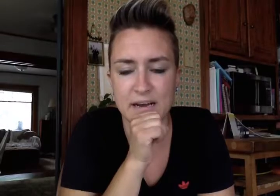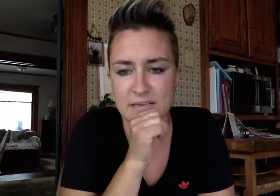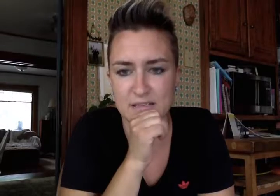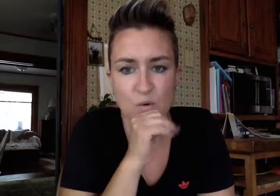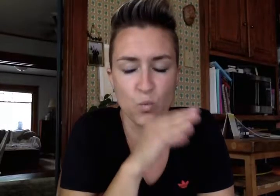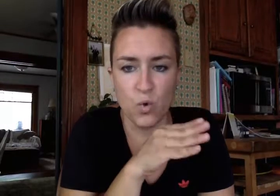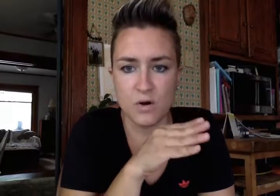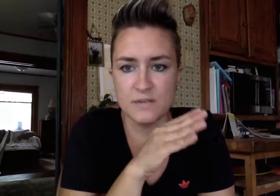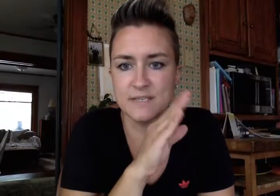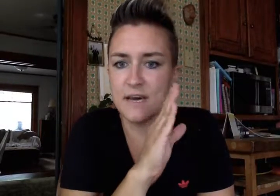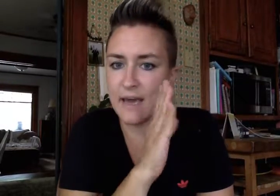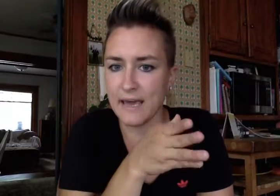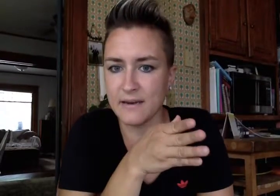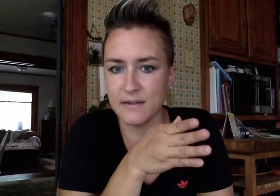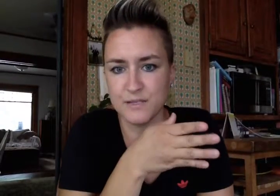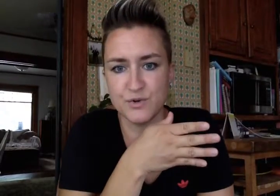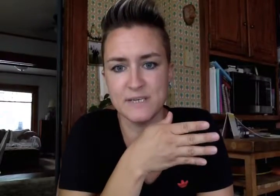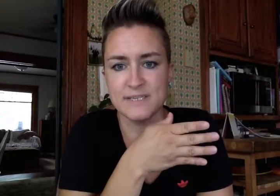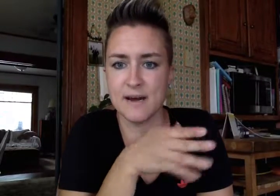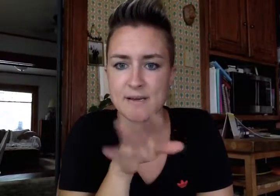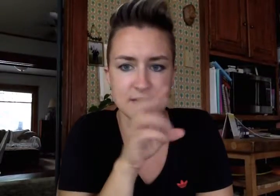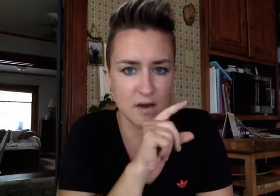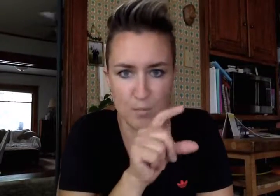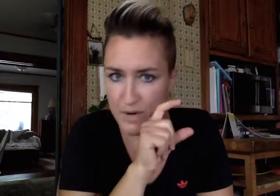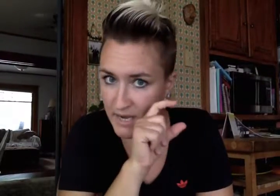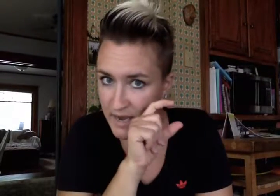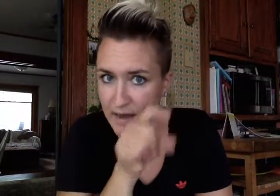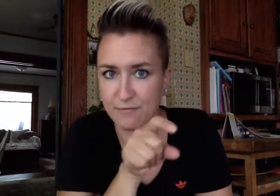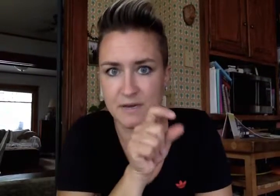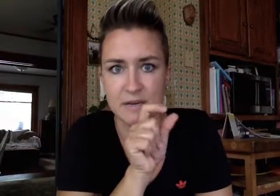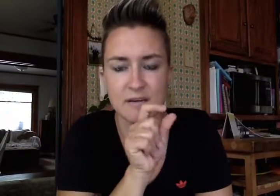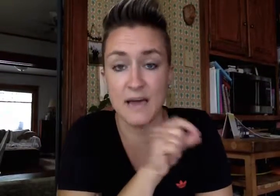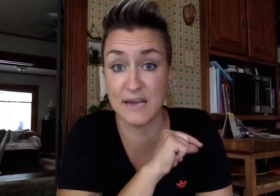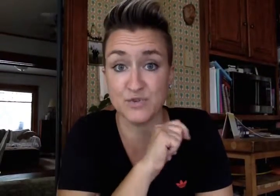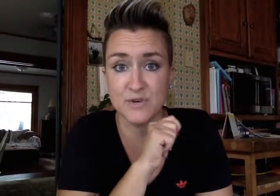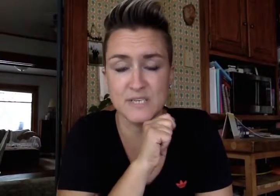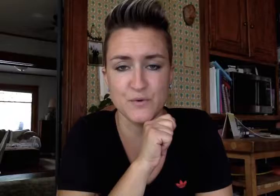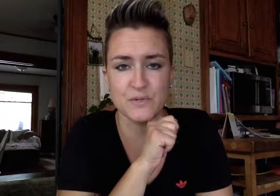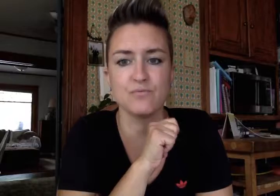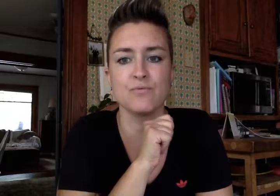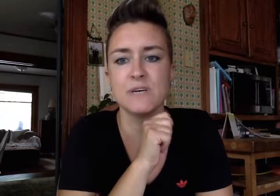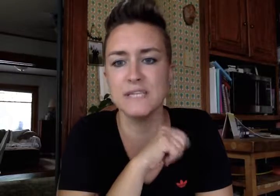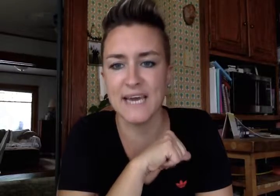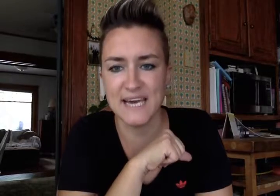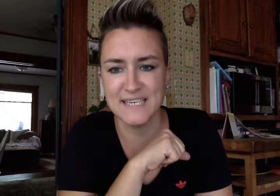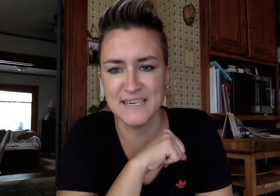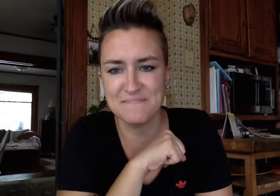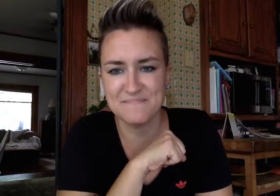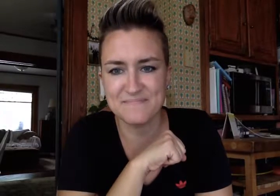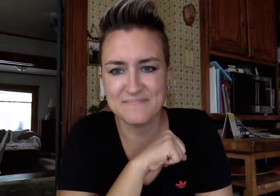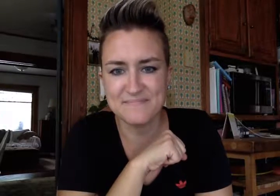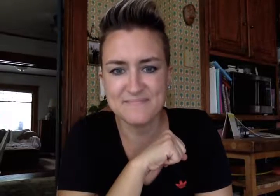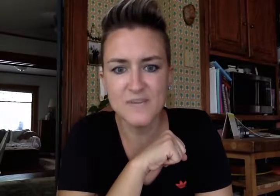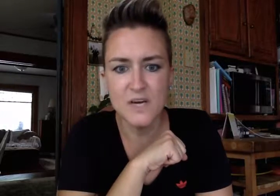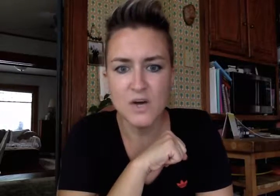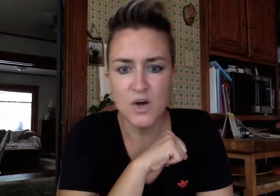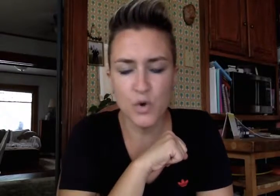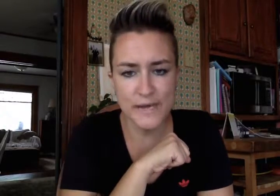has words and illustrated signs accompanying every entry, so it's really handy. Quick